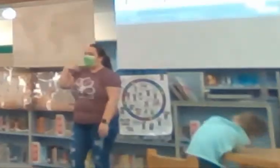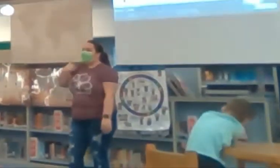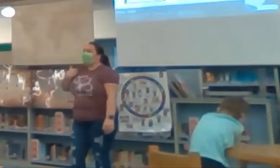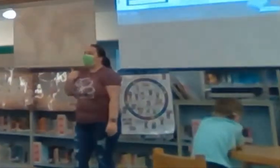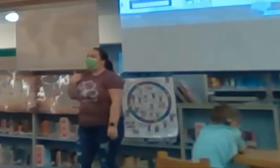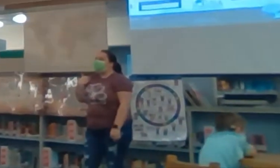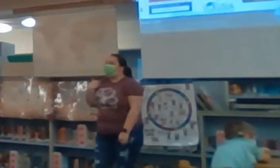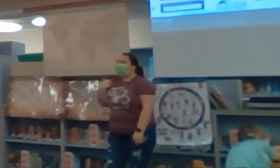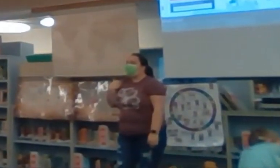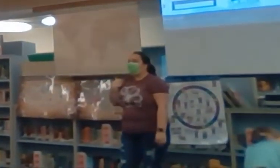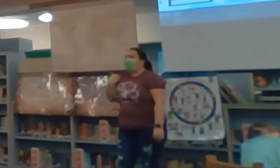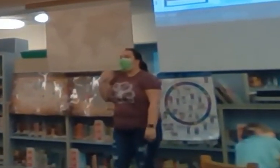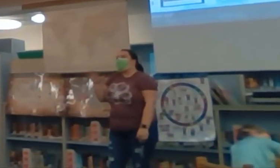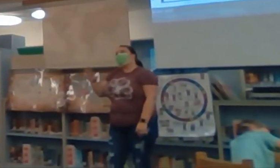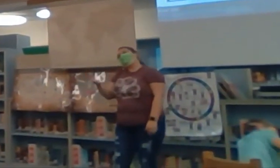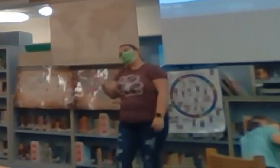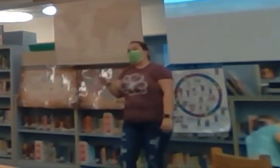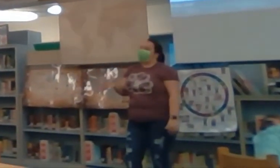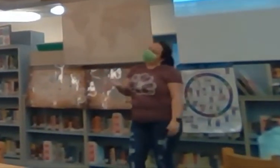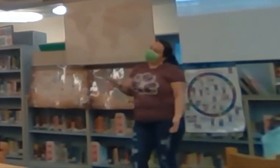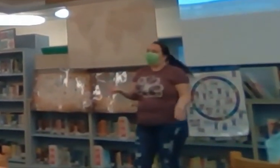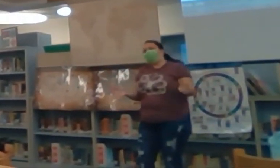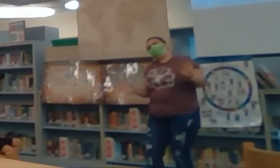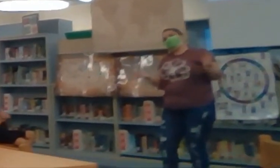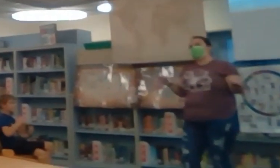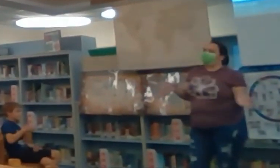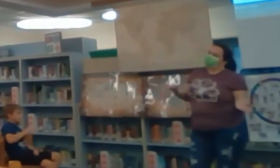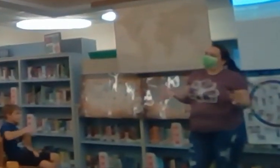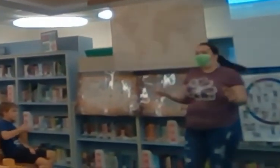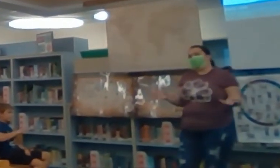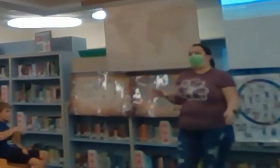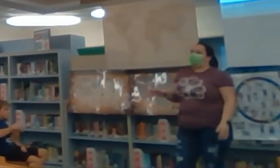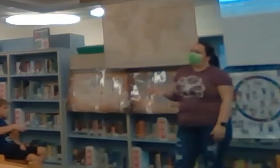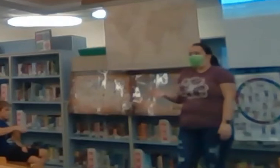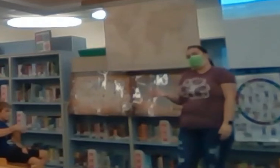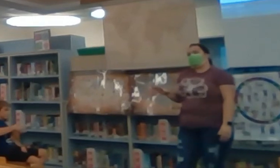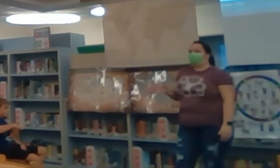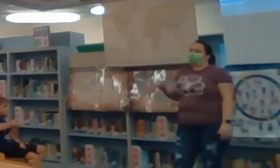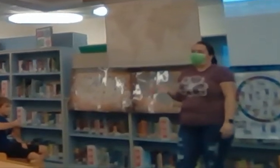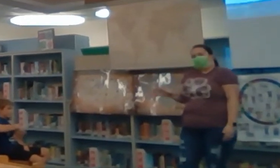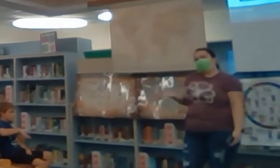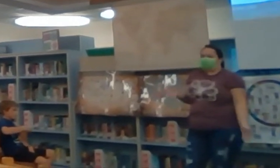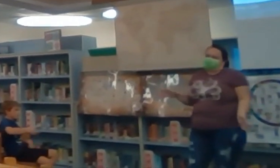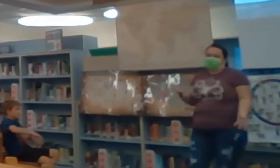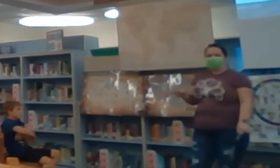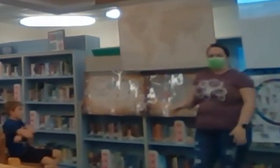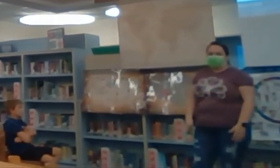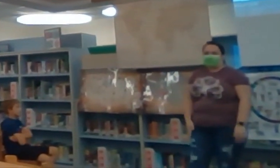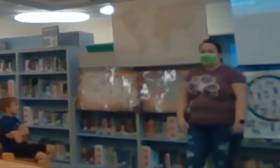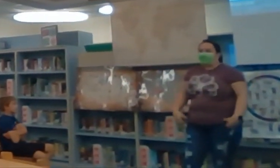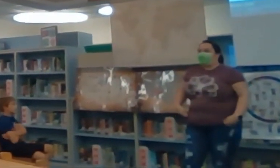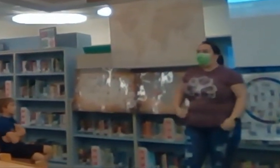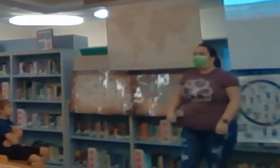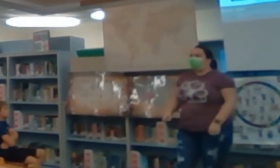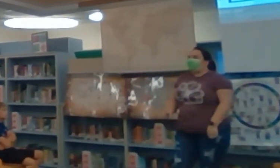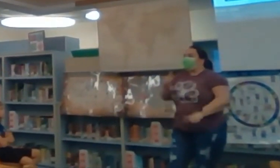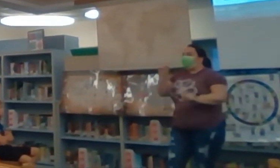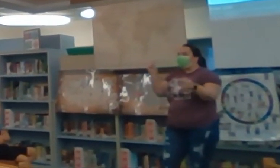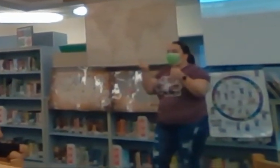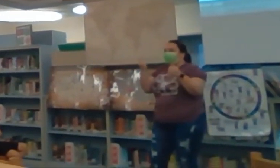And then I'm okay. You're neither good. You're not bad. It's just okay. Feeling it out the day. All right. One more time.